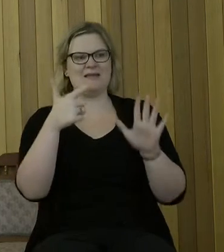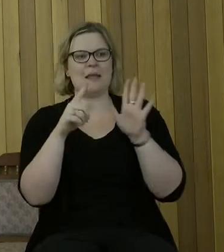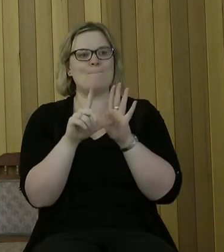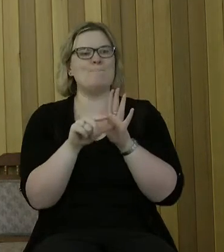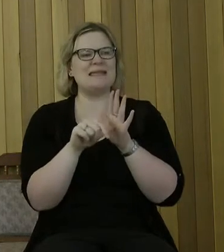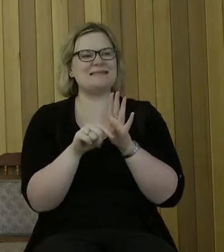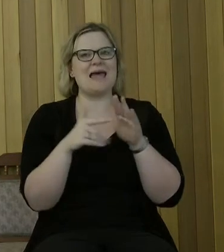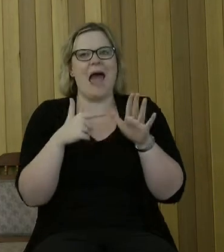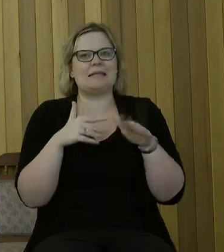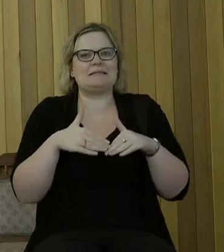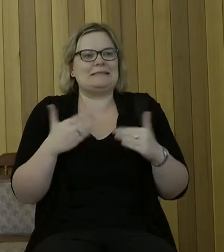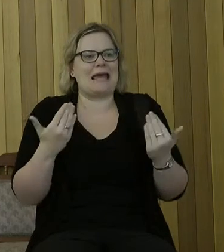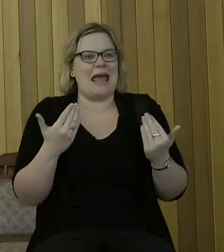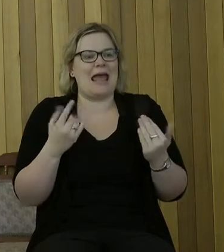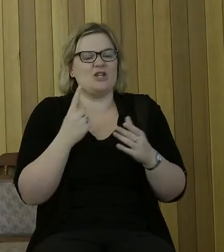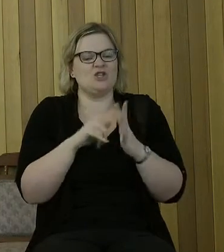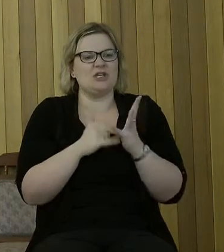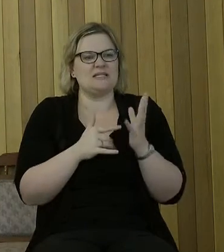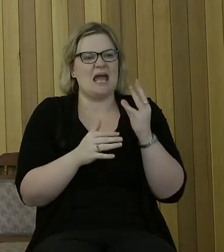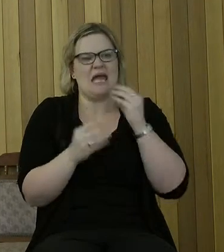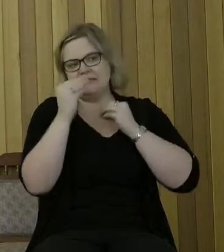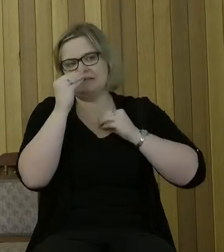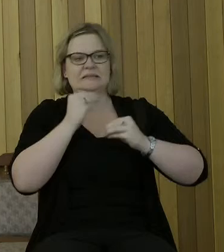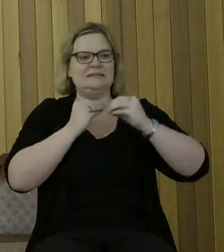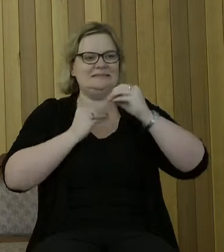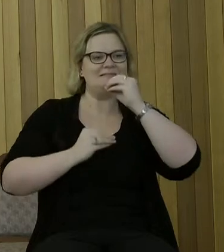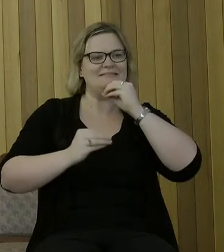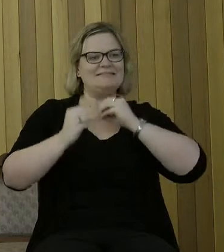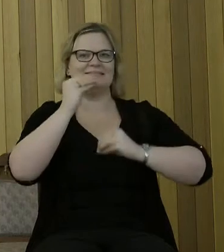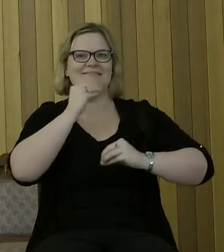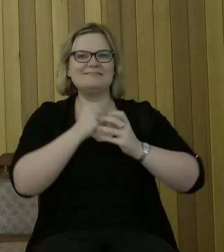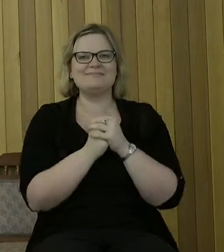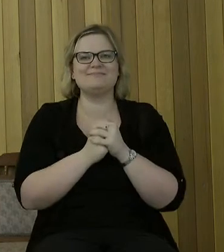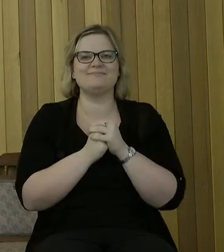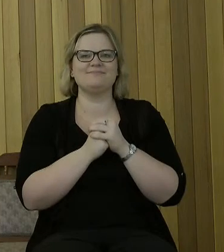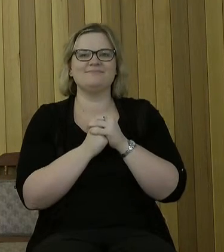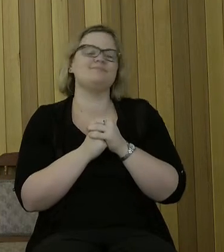day, just stuffing our face.